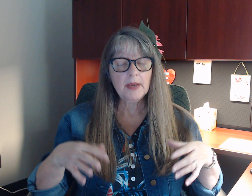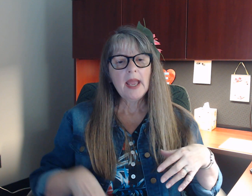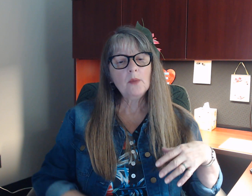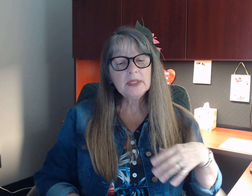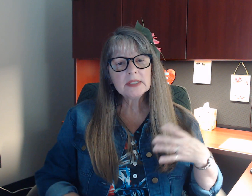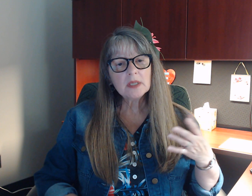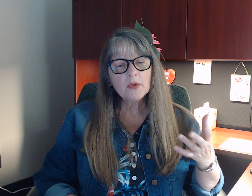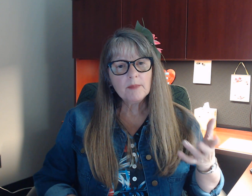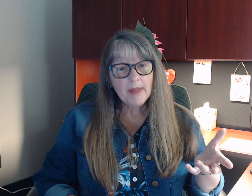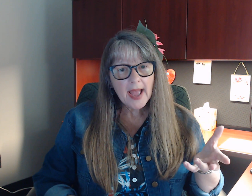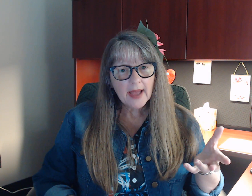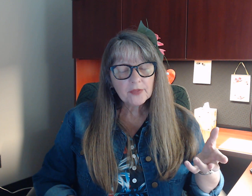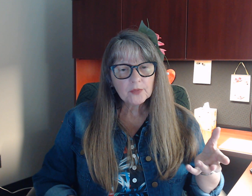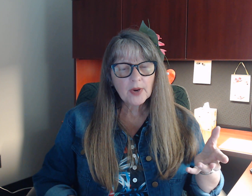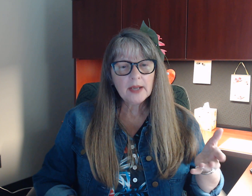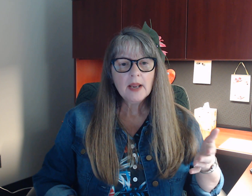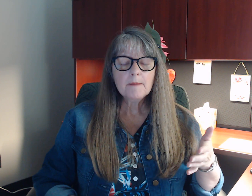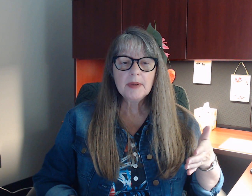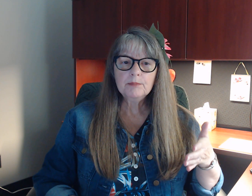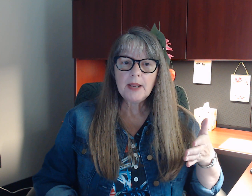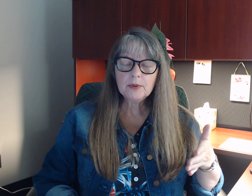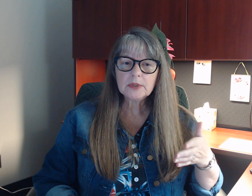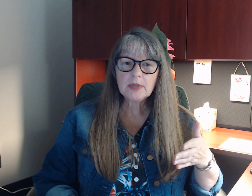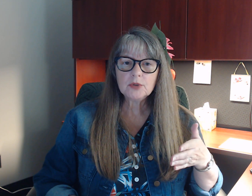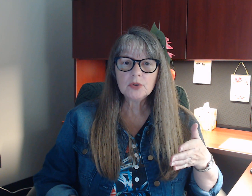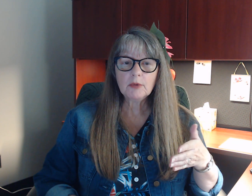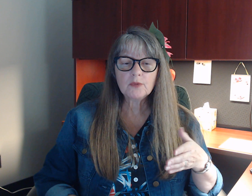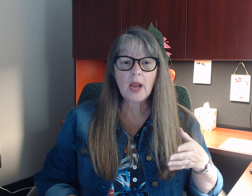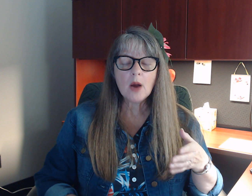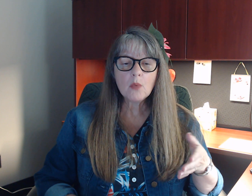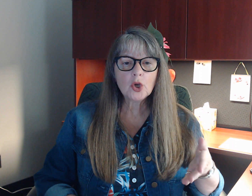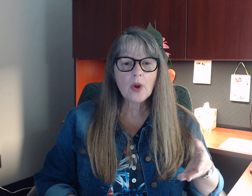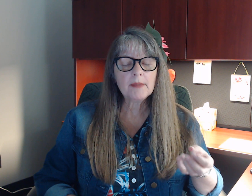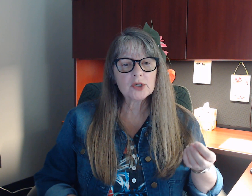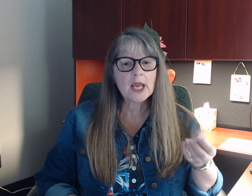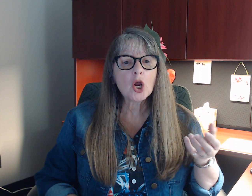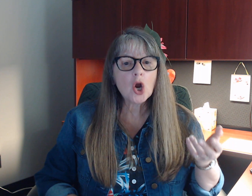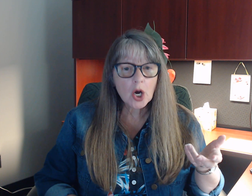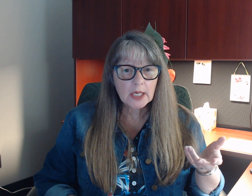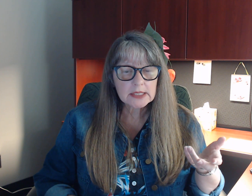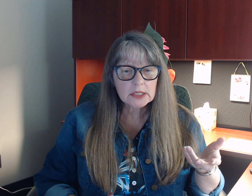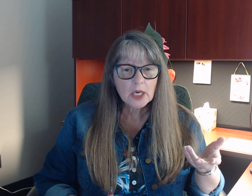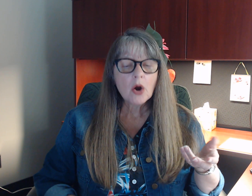And we did some with math, right? But people sometimes use numbers for, I want to know how much that cost. Or